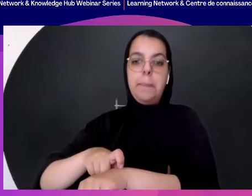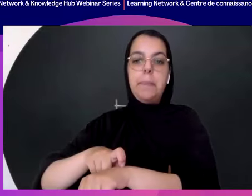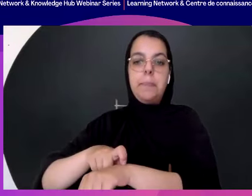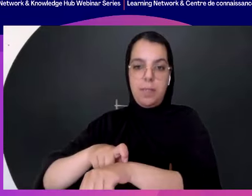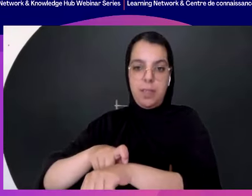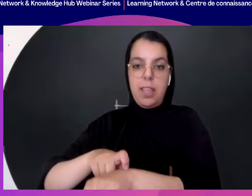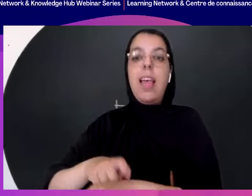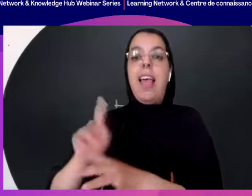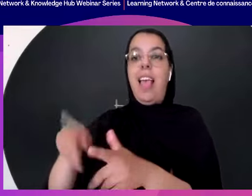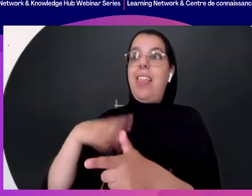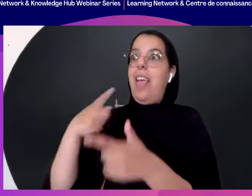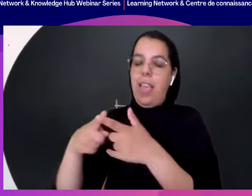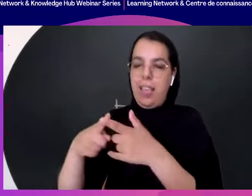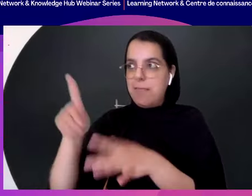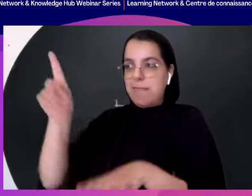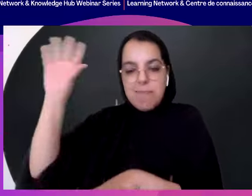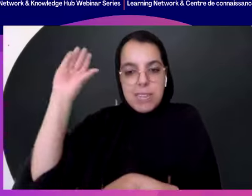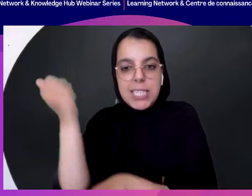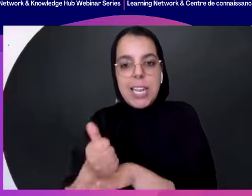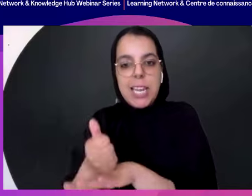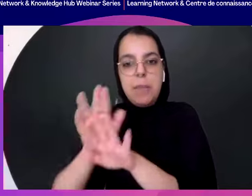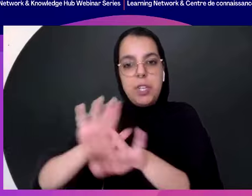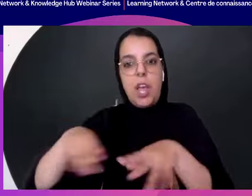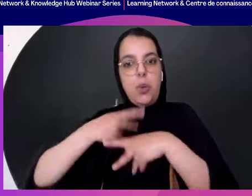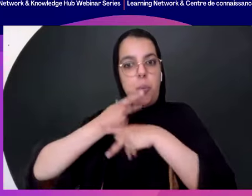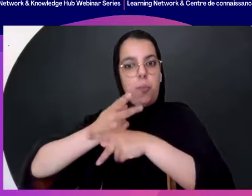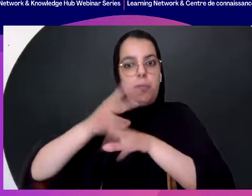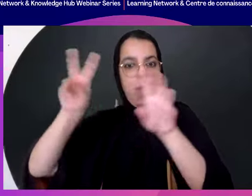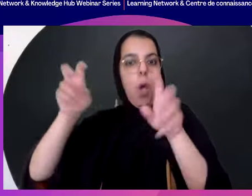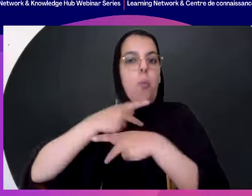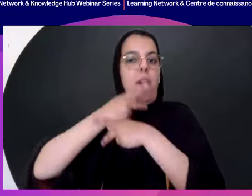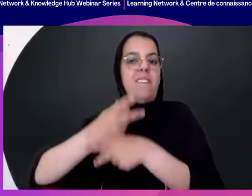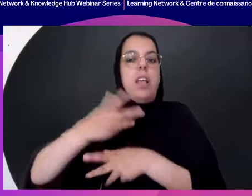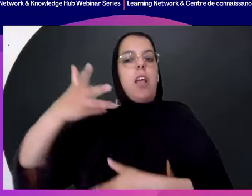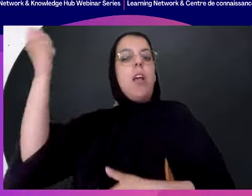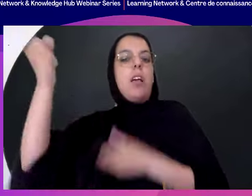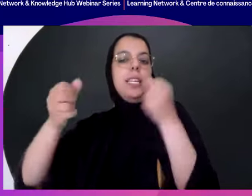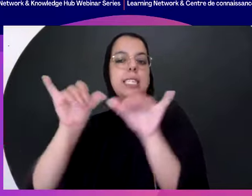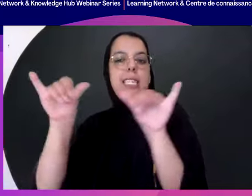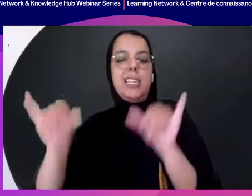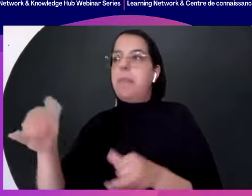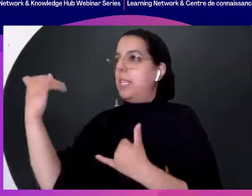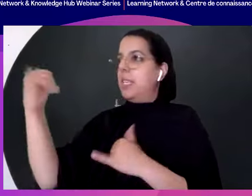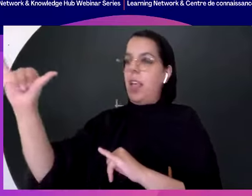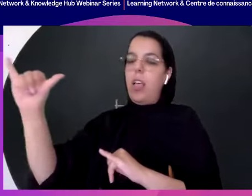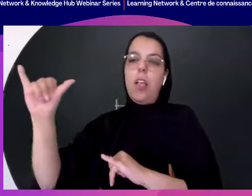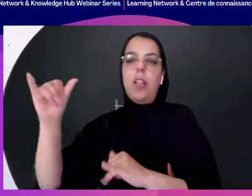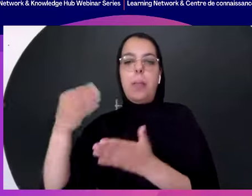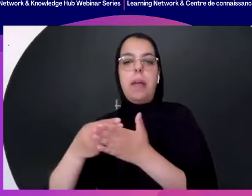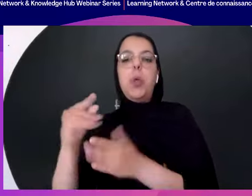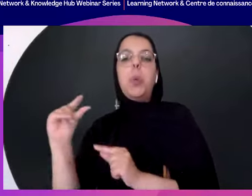child welfare system began, continuing to underfund services, continuing to neglect the needs